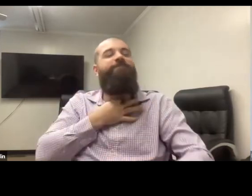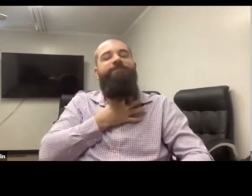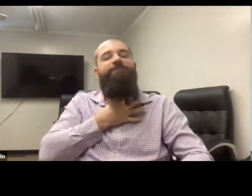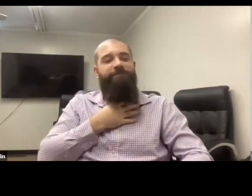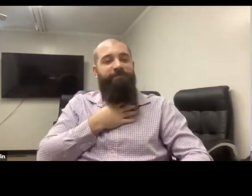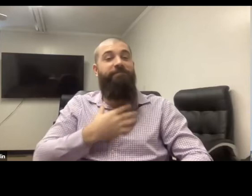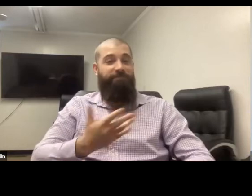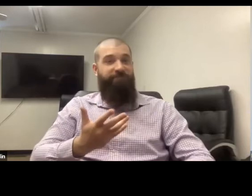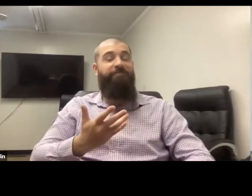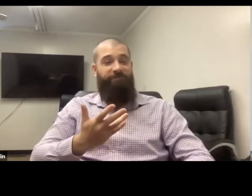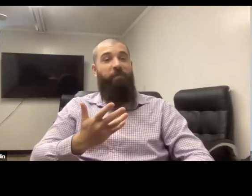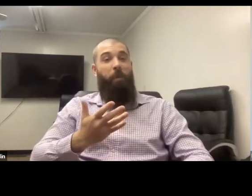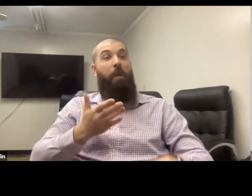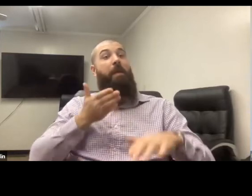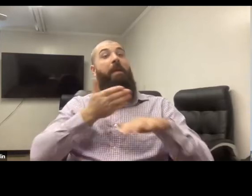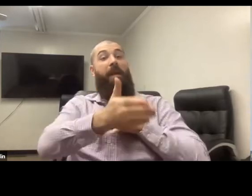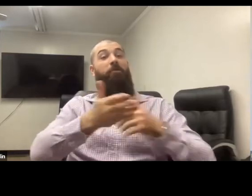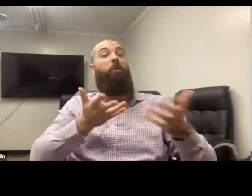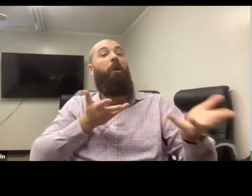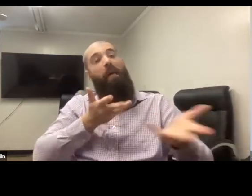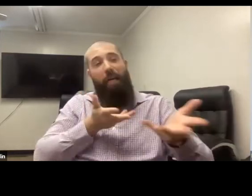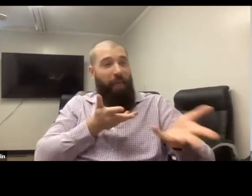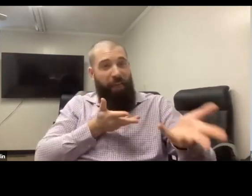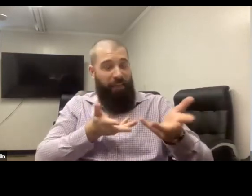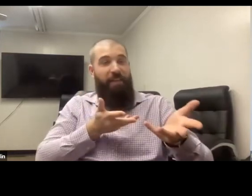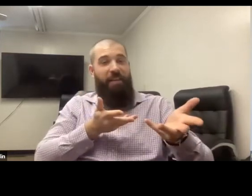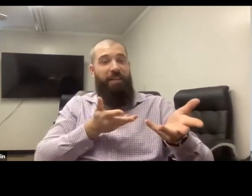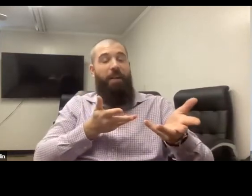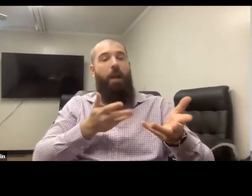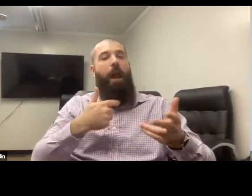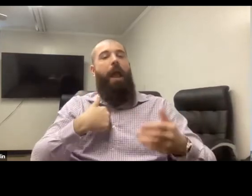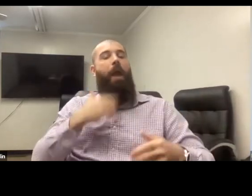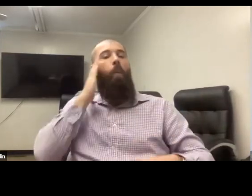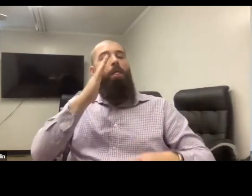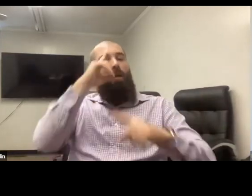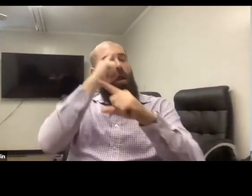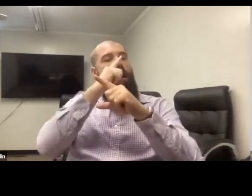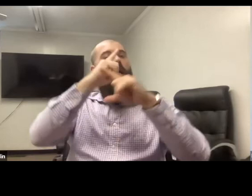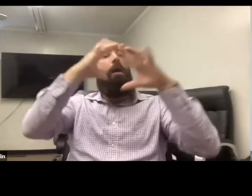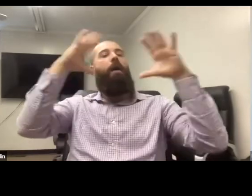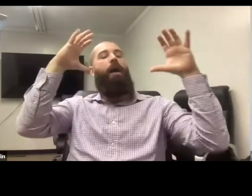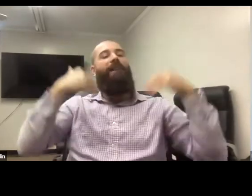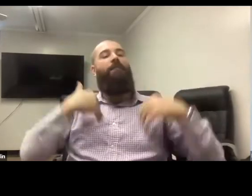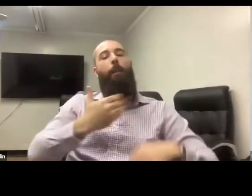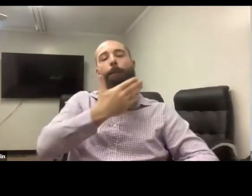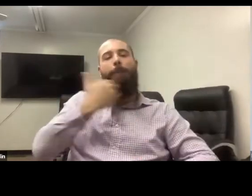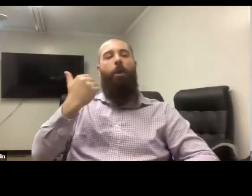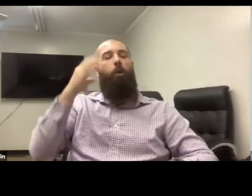You know, about your child. You know, I'm curious. I ask them all these questions. And then after I'm done with that,